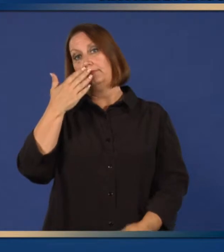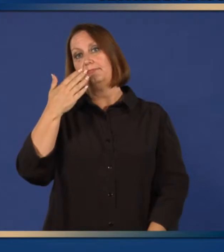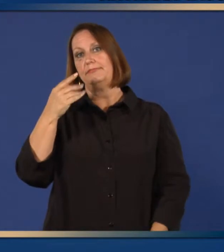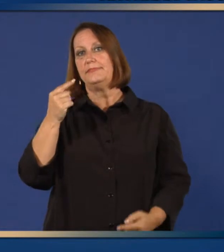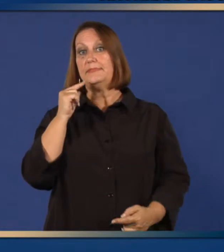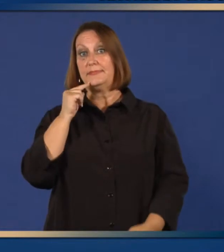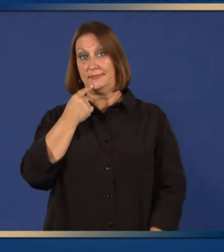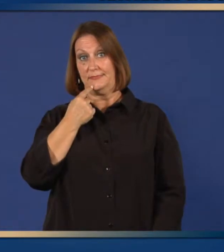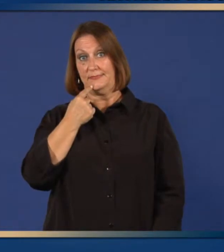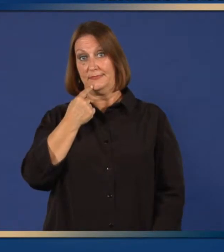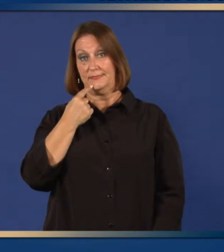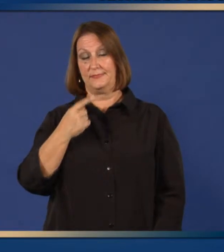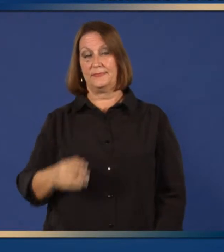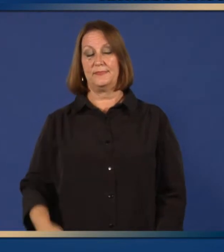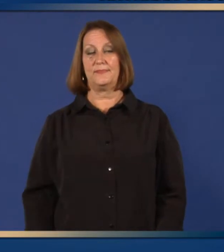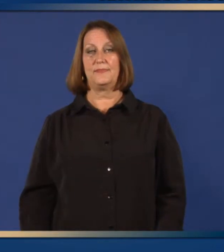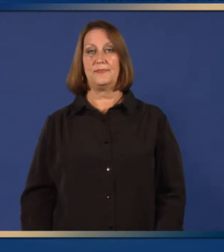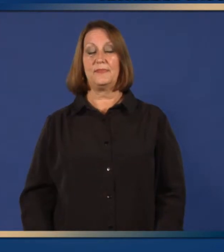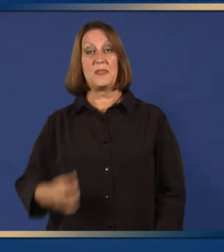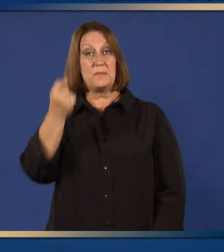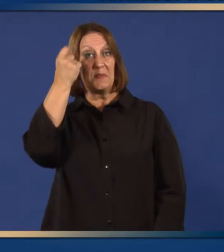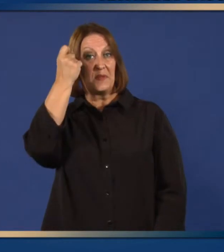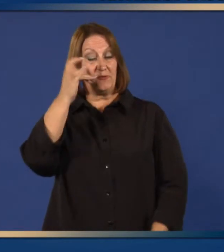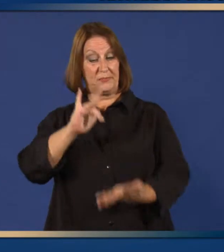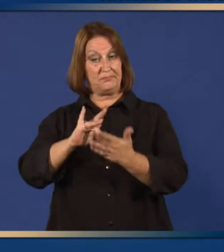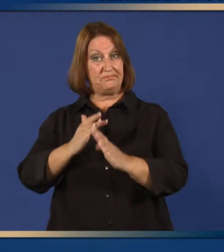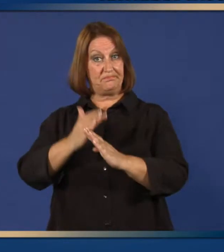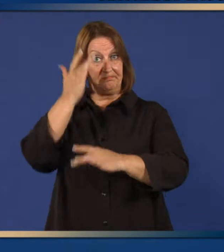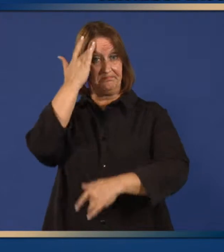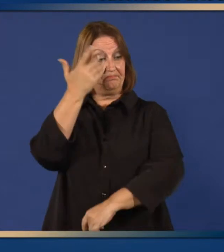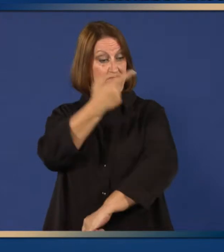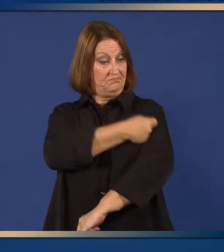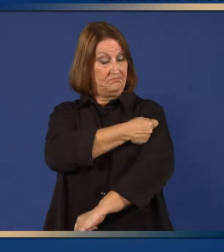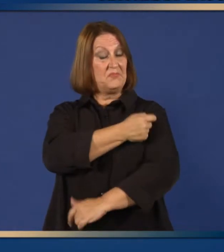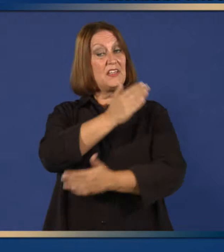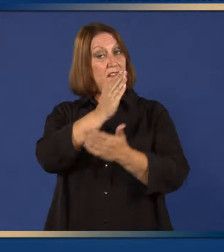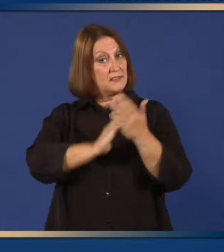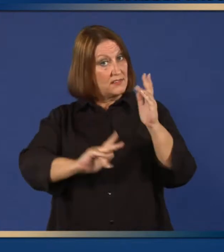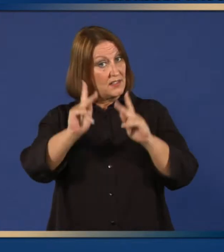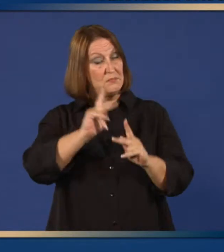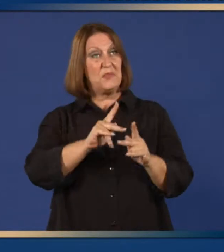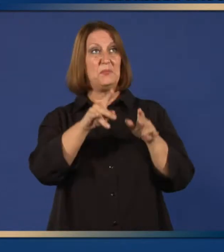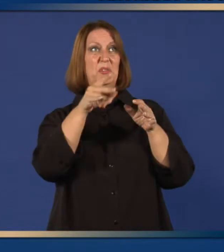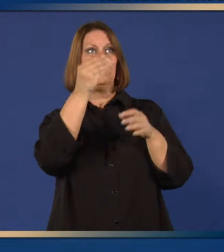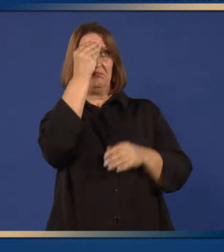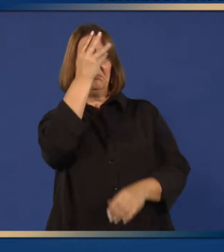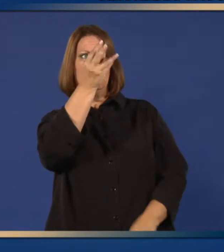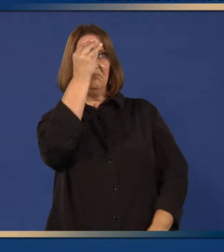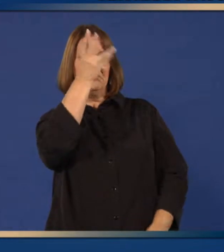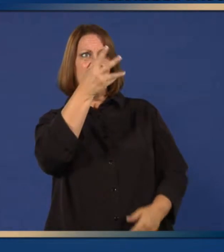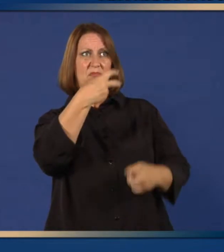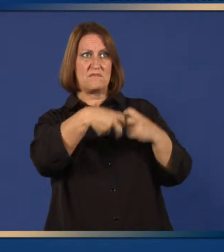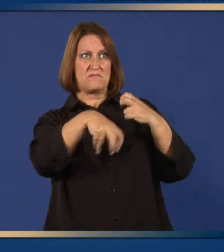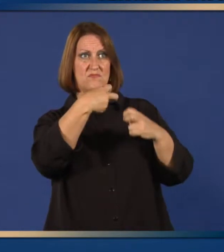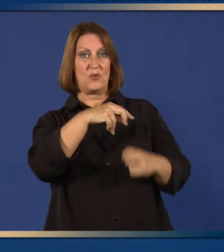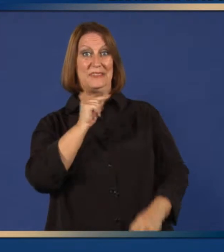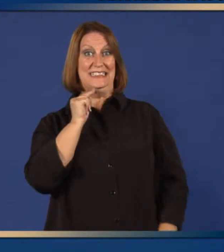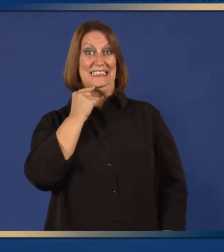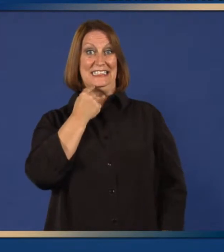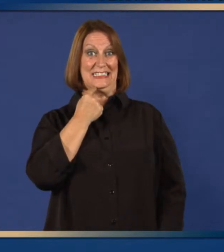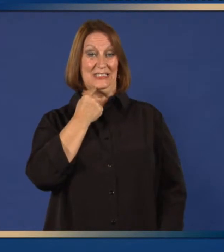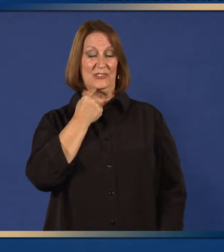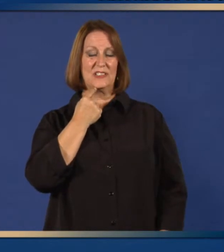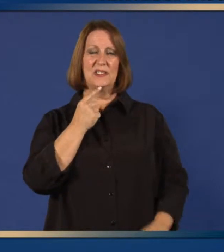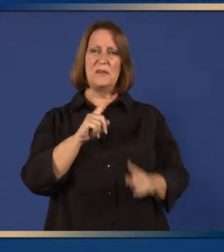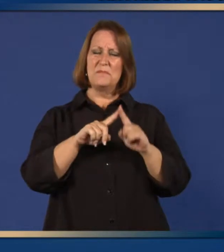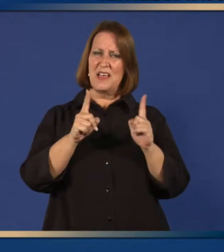As with any vaccine, other severe problems have been reported, but these don't appear to occur